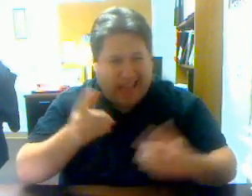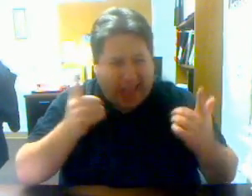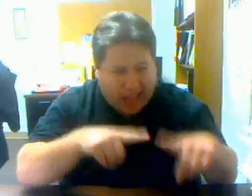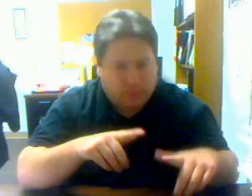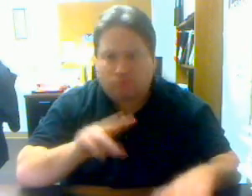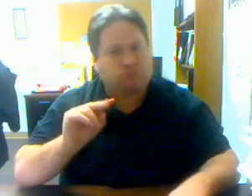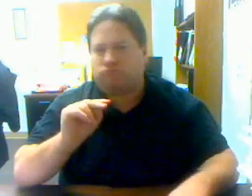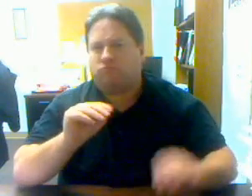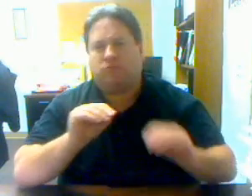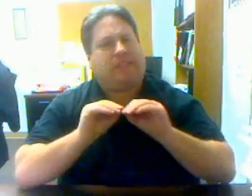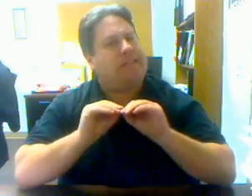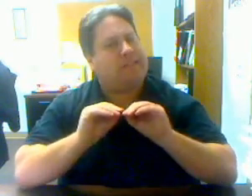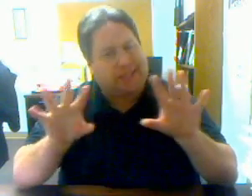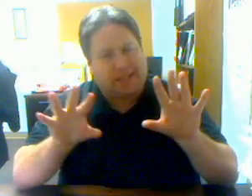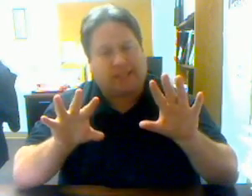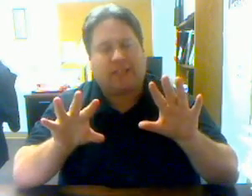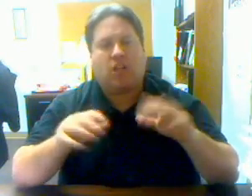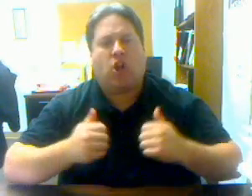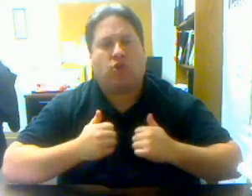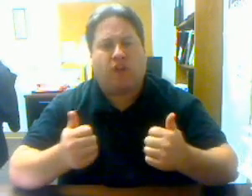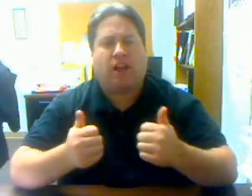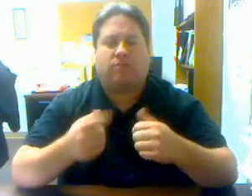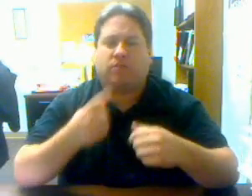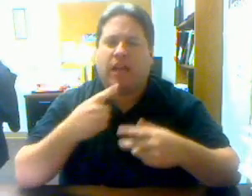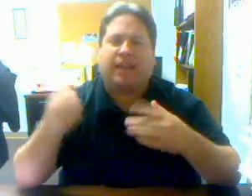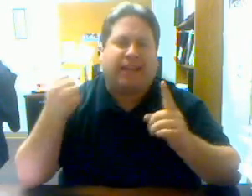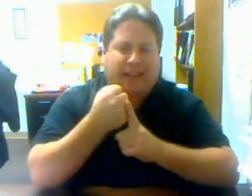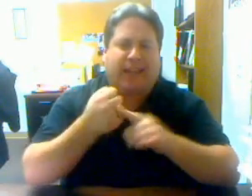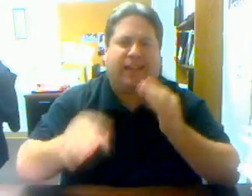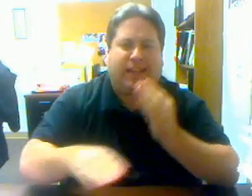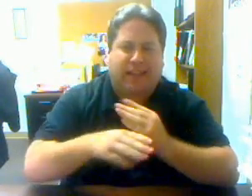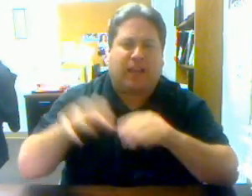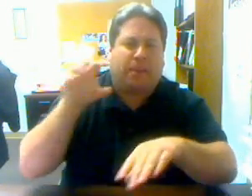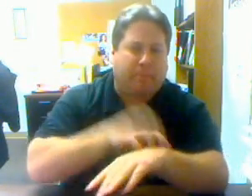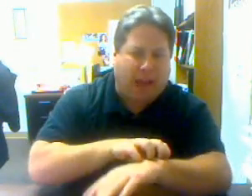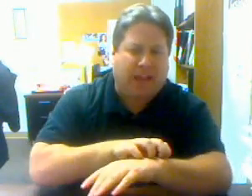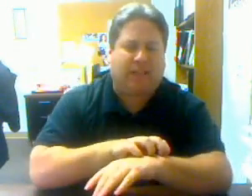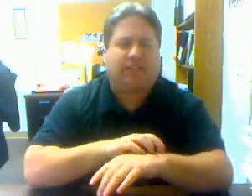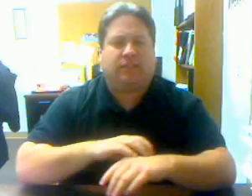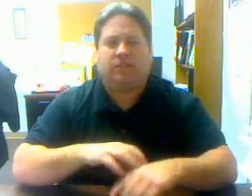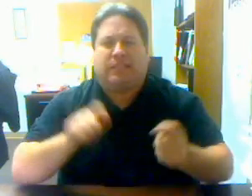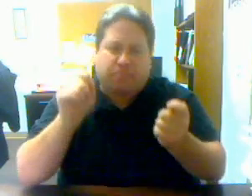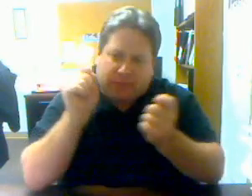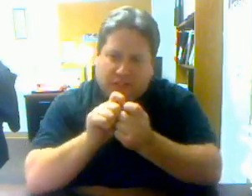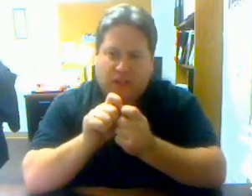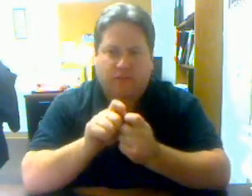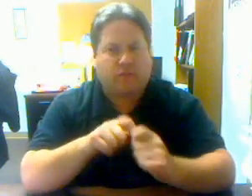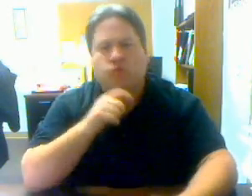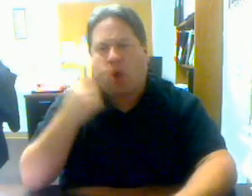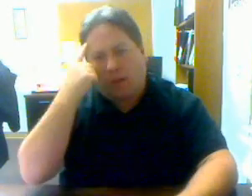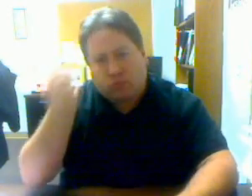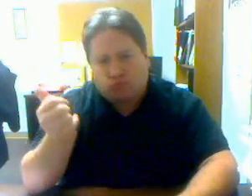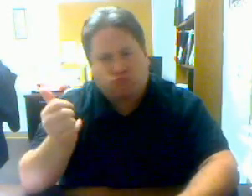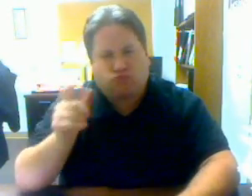for, because under aggression it will say acts of hitting, kicking, biting, specific, so that it's not left to the individual person. You're going to